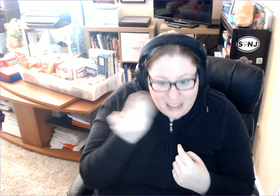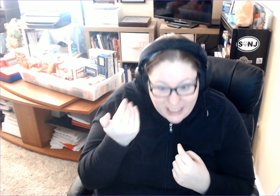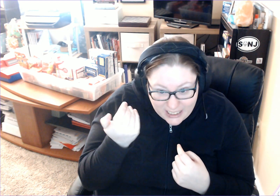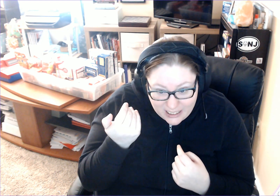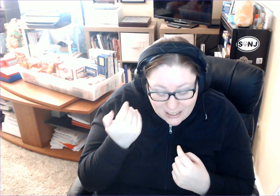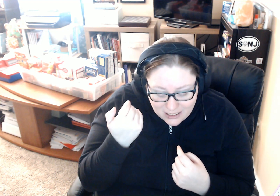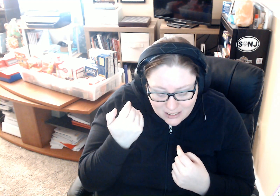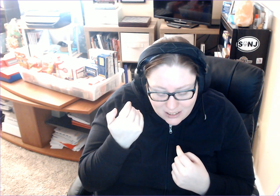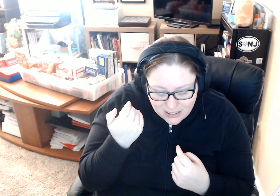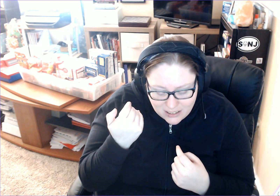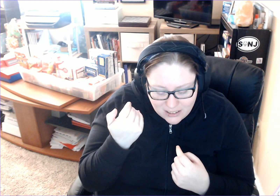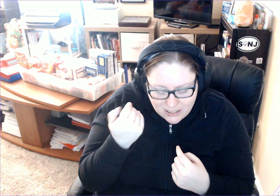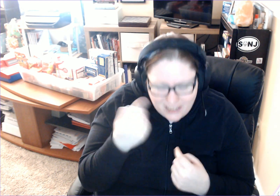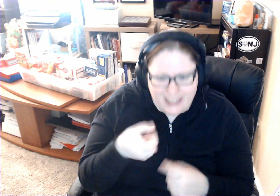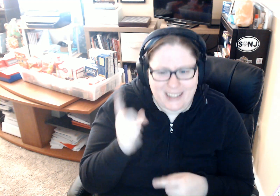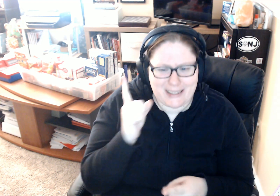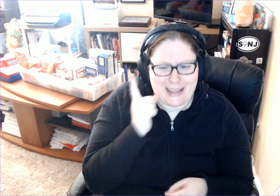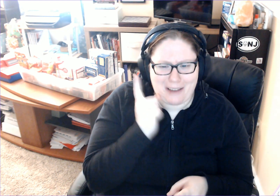smelling. Is that right?